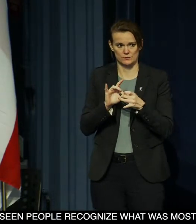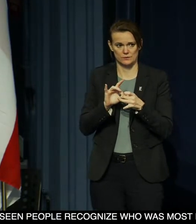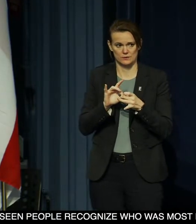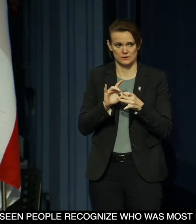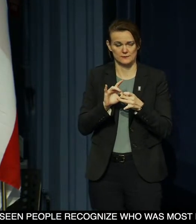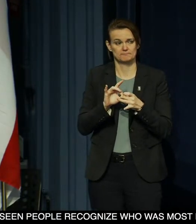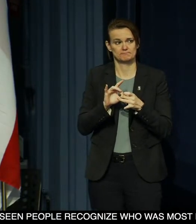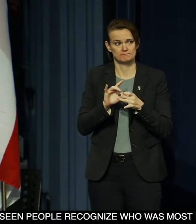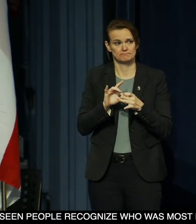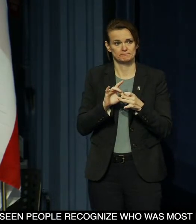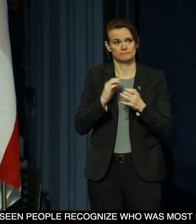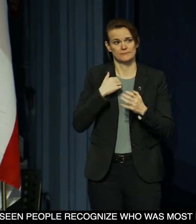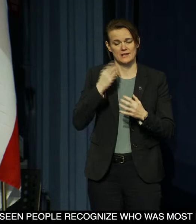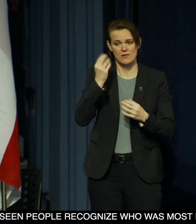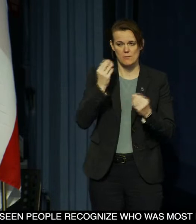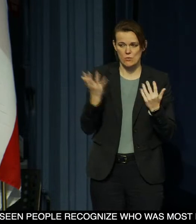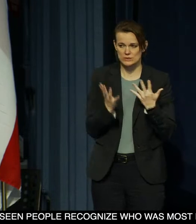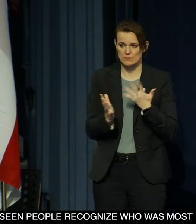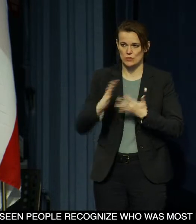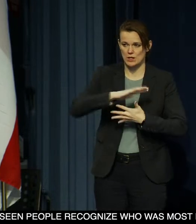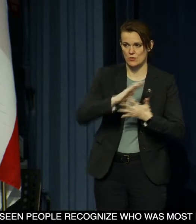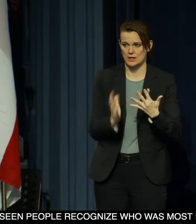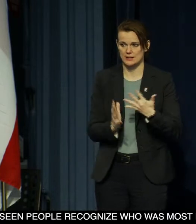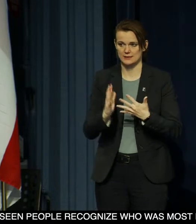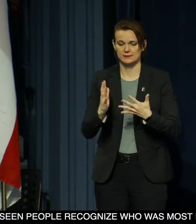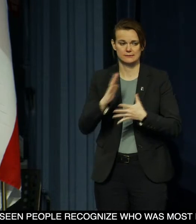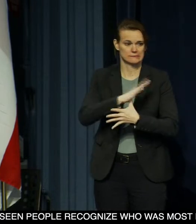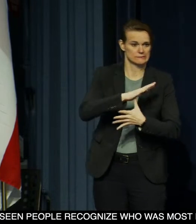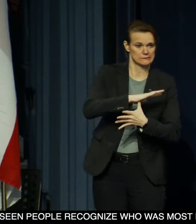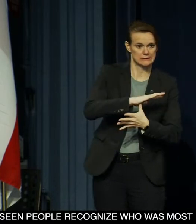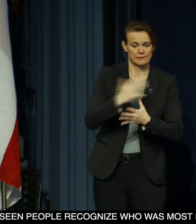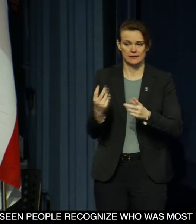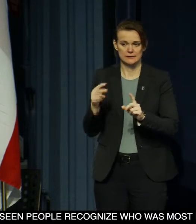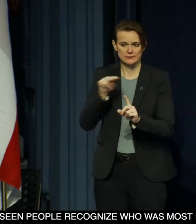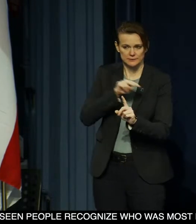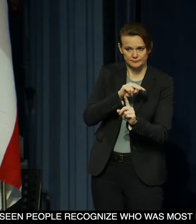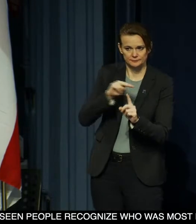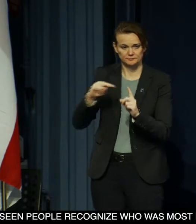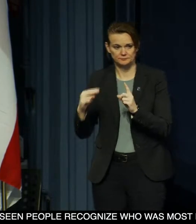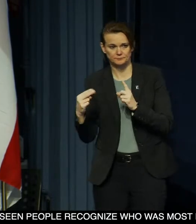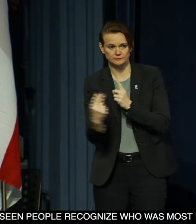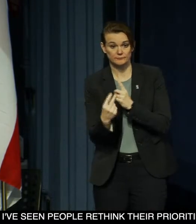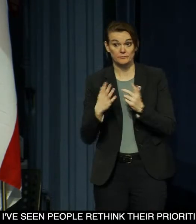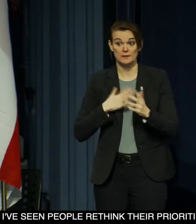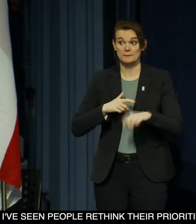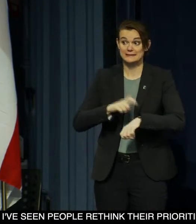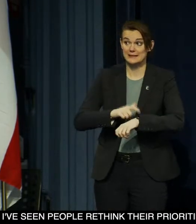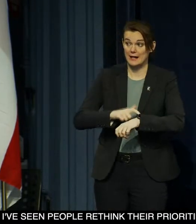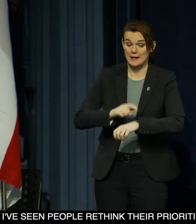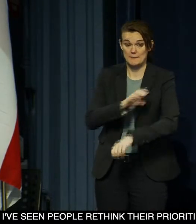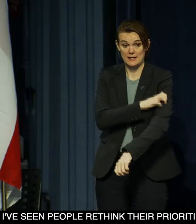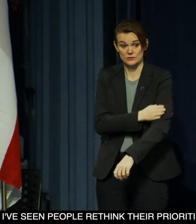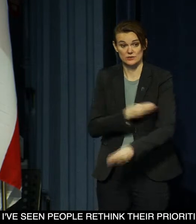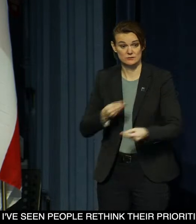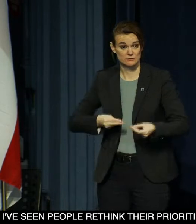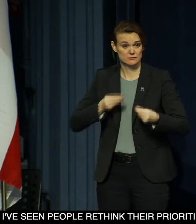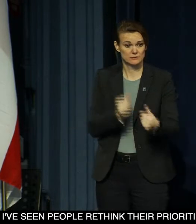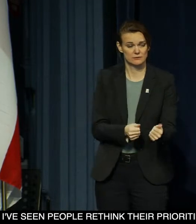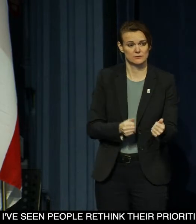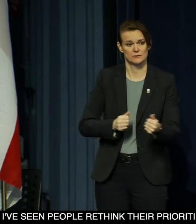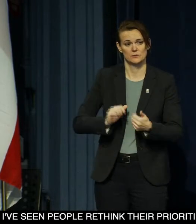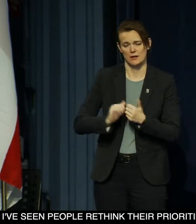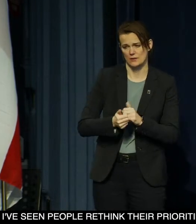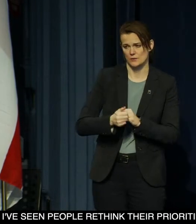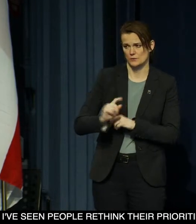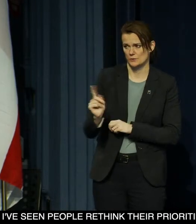people rethink their priorities and take a different look at how they're going to spend their valuable time and energies.